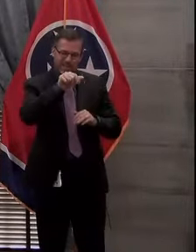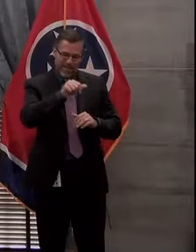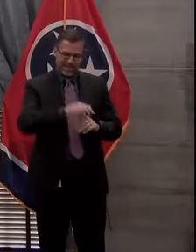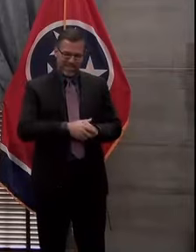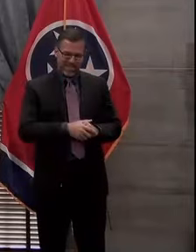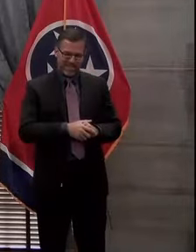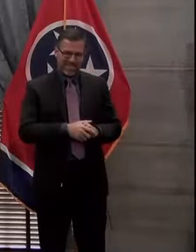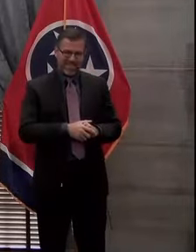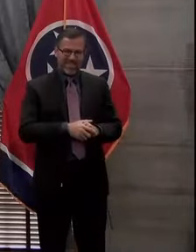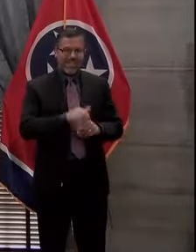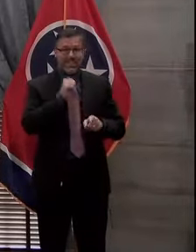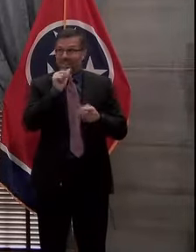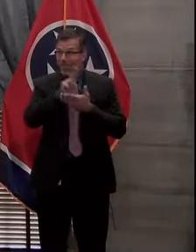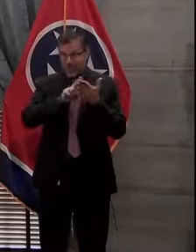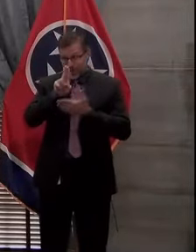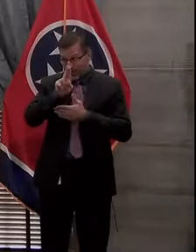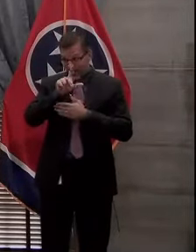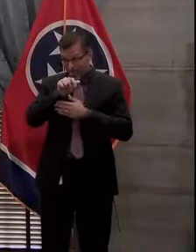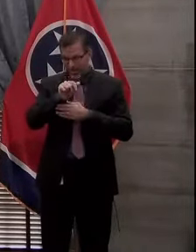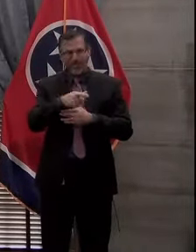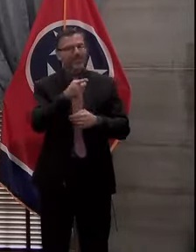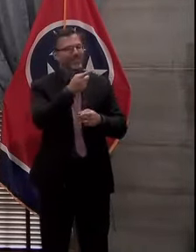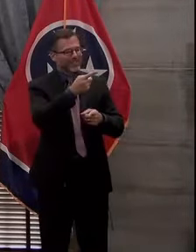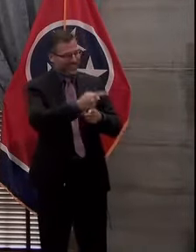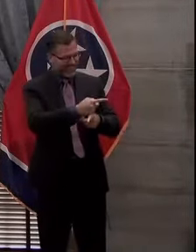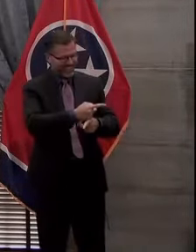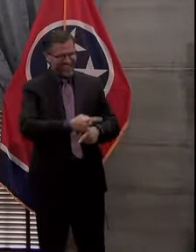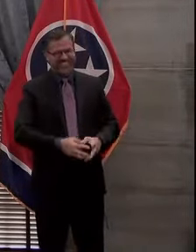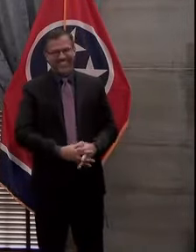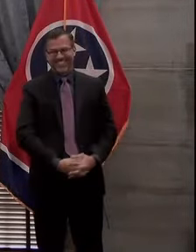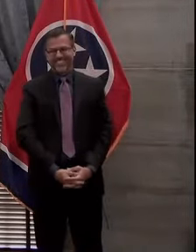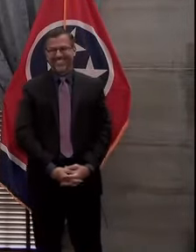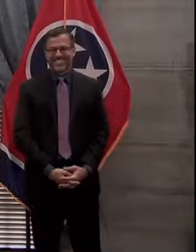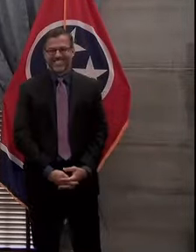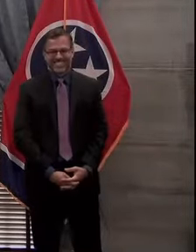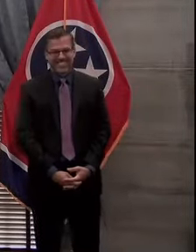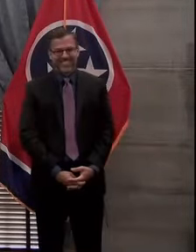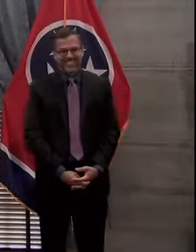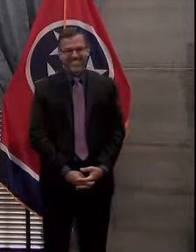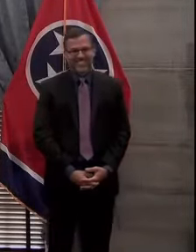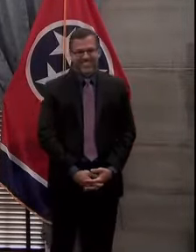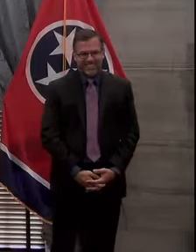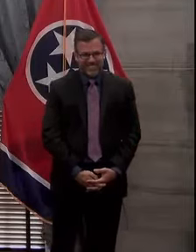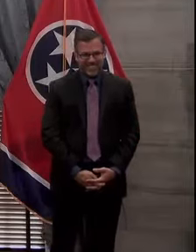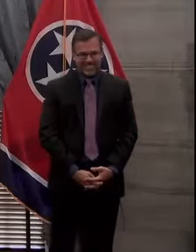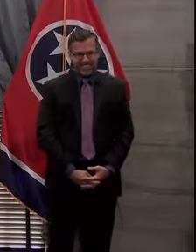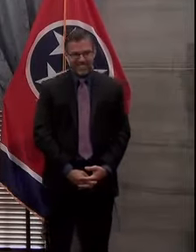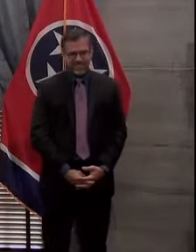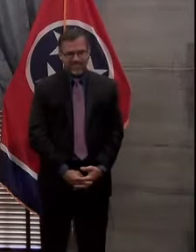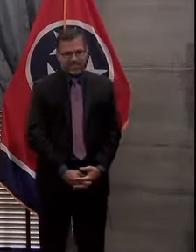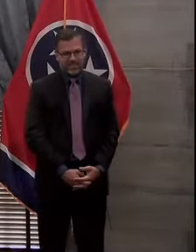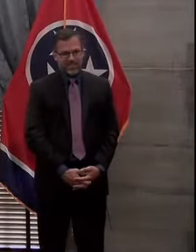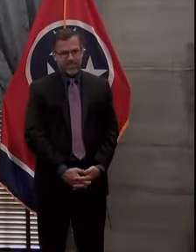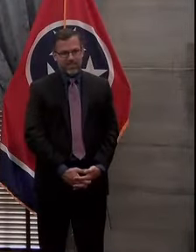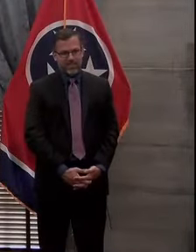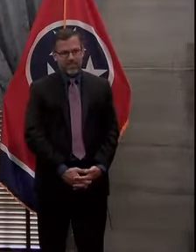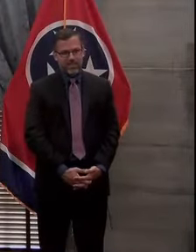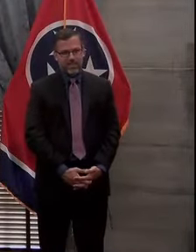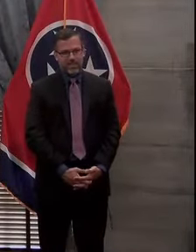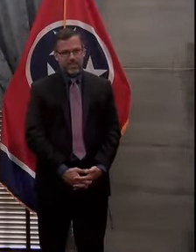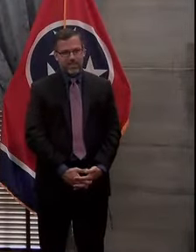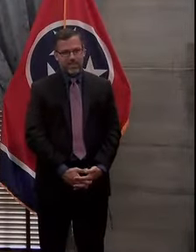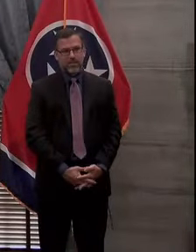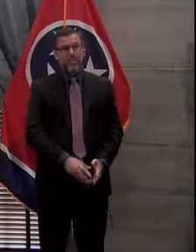Not the University of Alabama. That's correct. I guess one of my questions, though, it looks like turnout is really